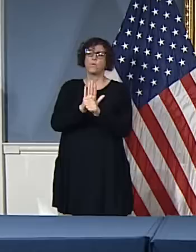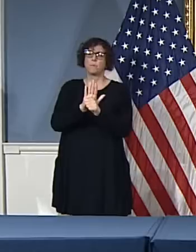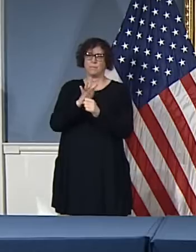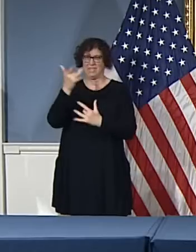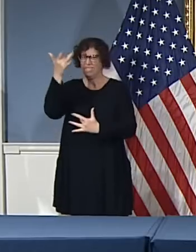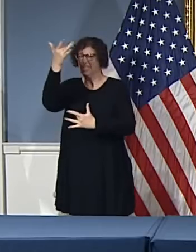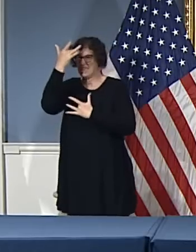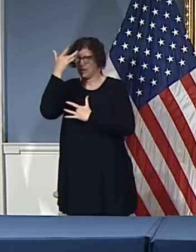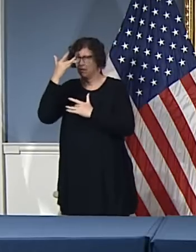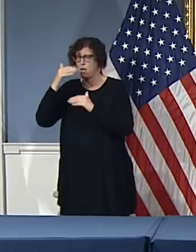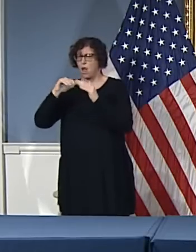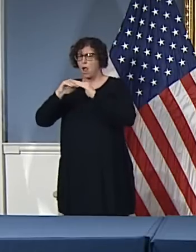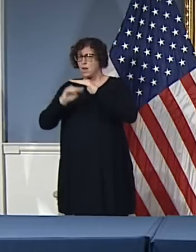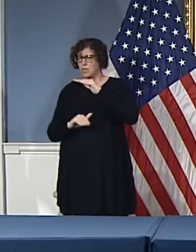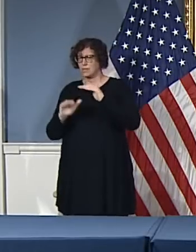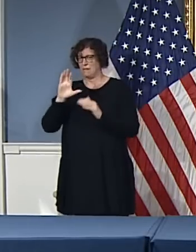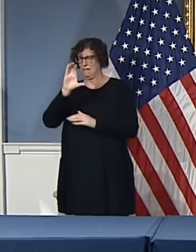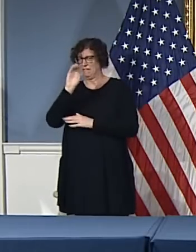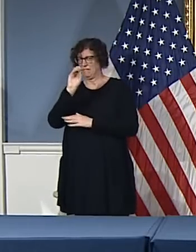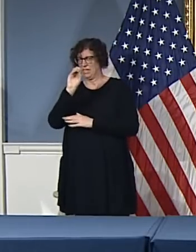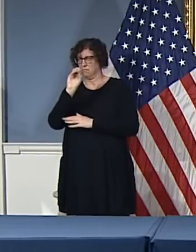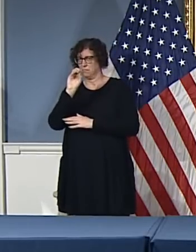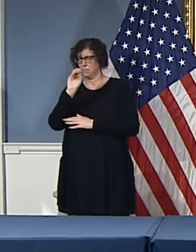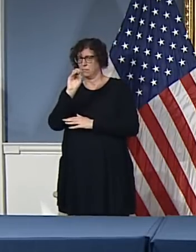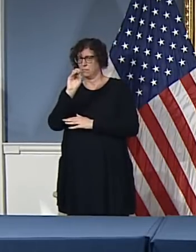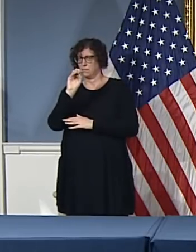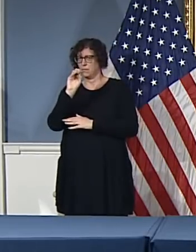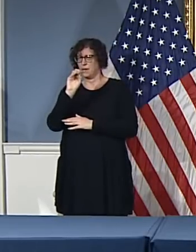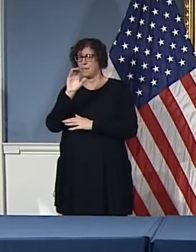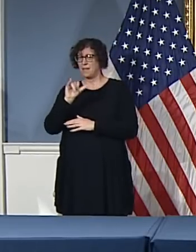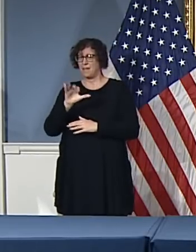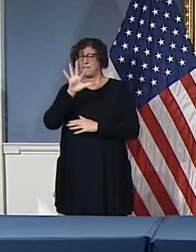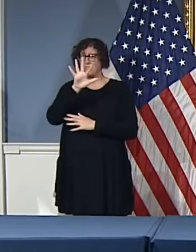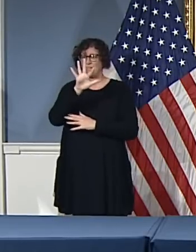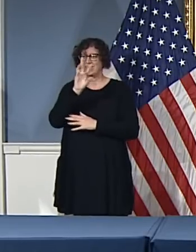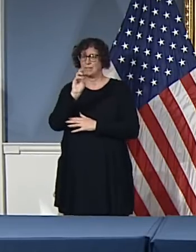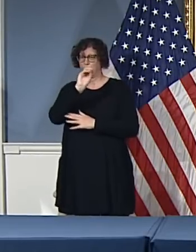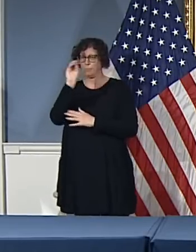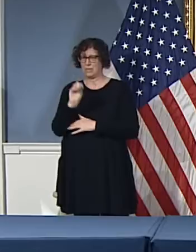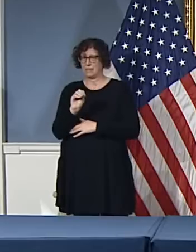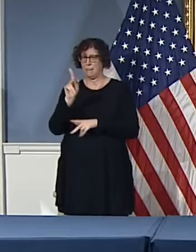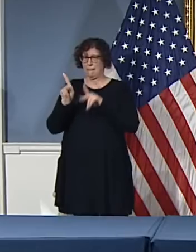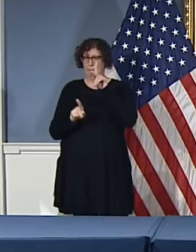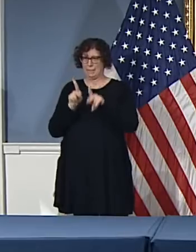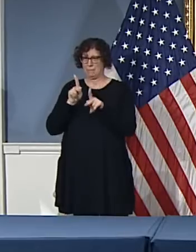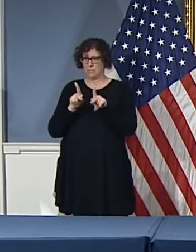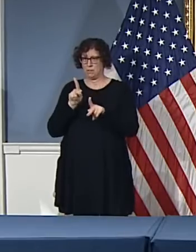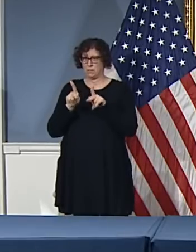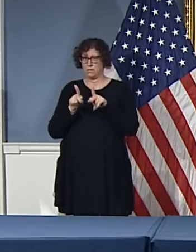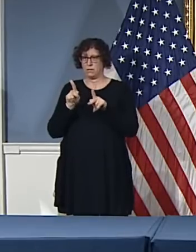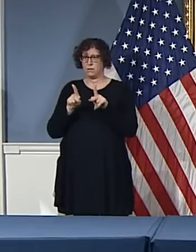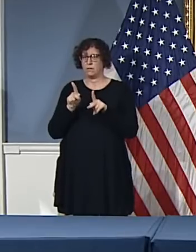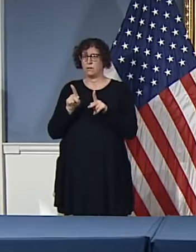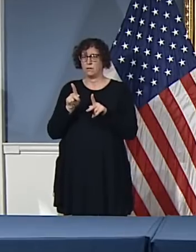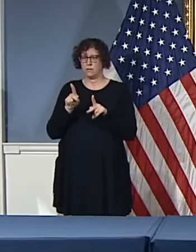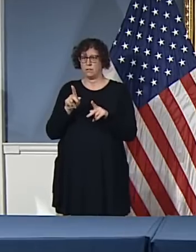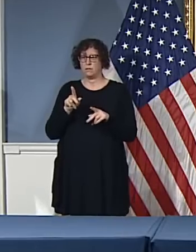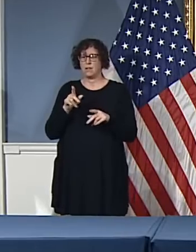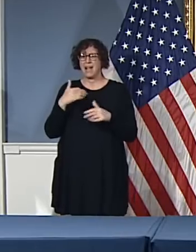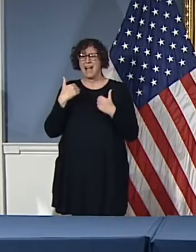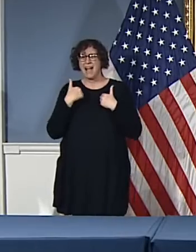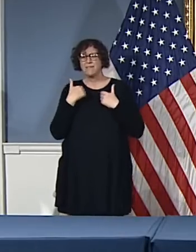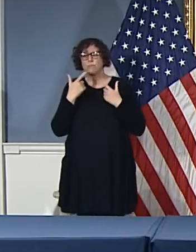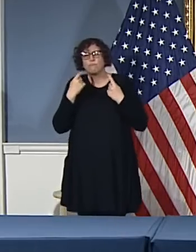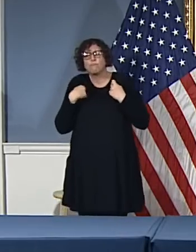confirmed. It comprises 56% of the confirmations. I'm trying to understand, given the criteria for